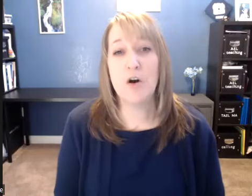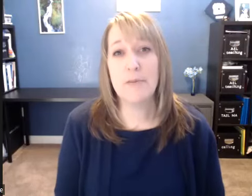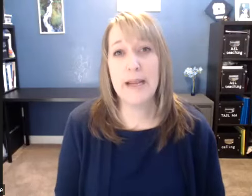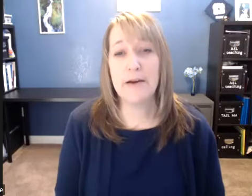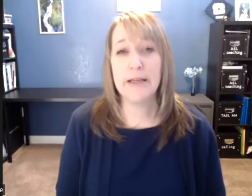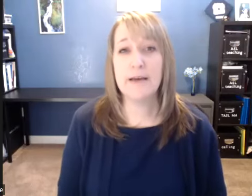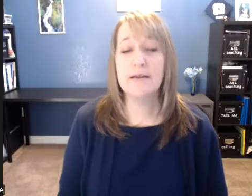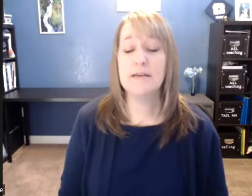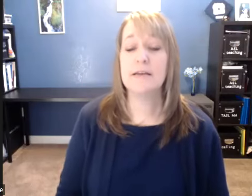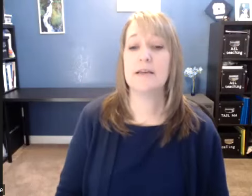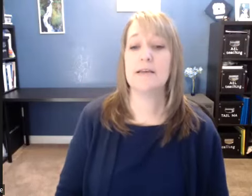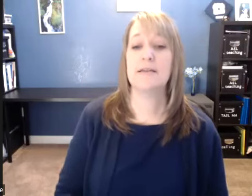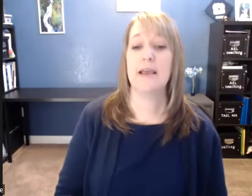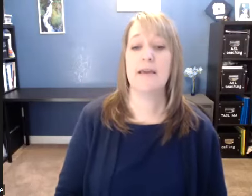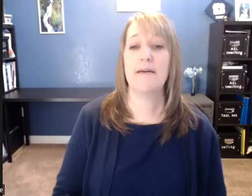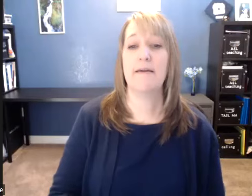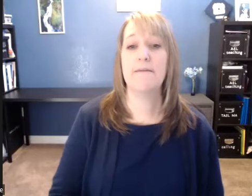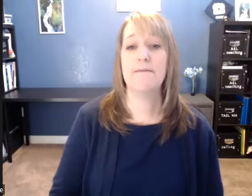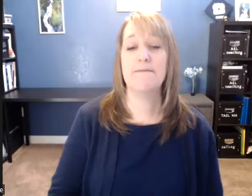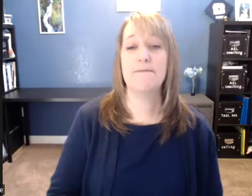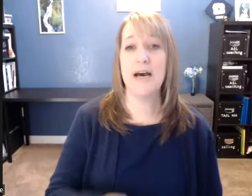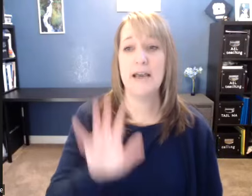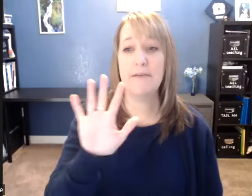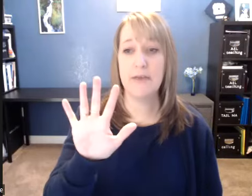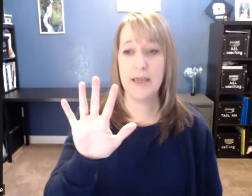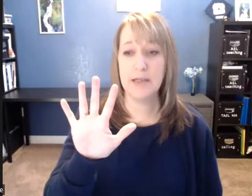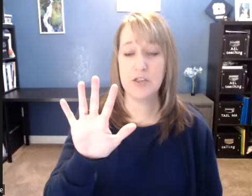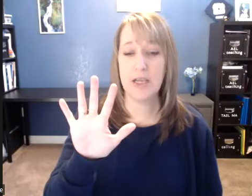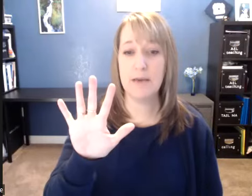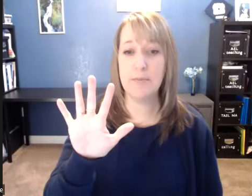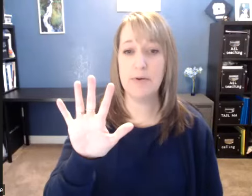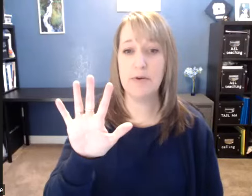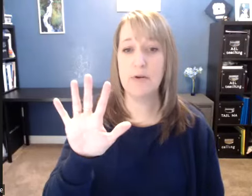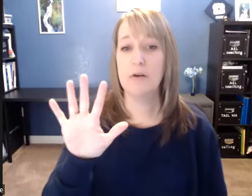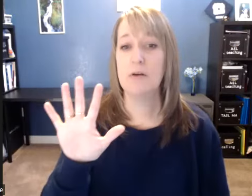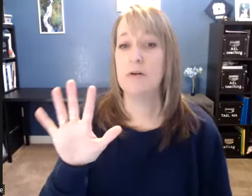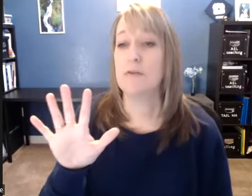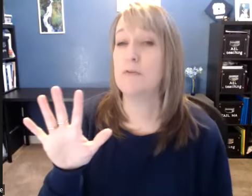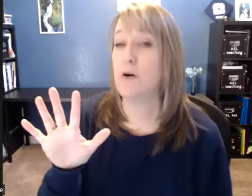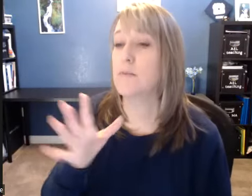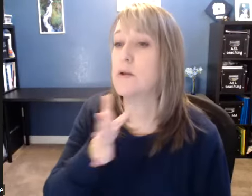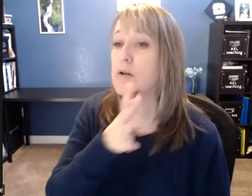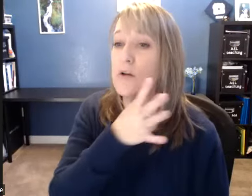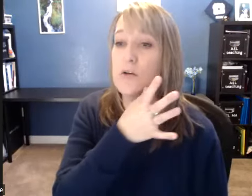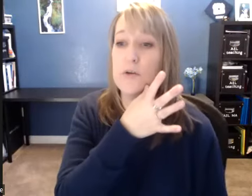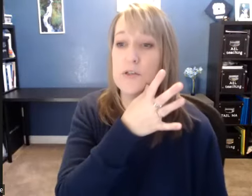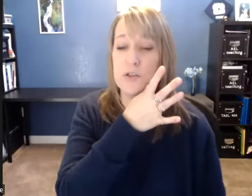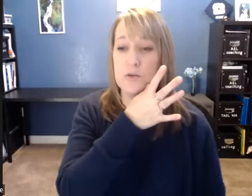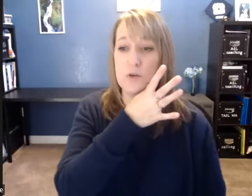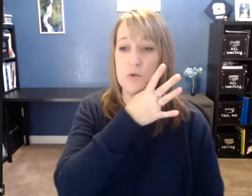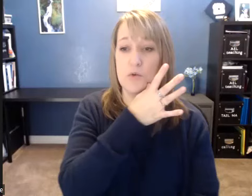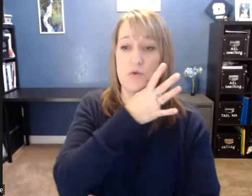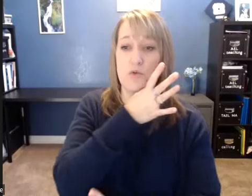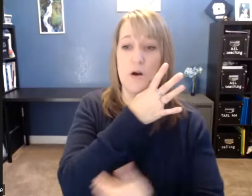Farm area is a 5-hand shape for farm. You're going to go